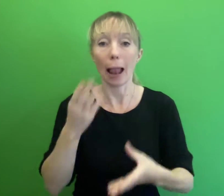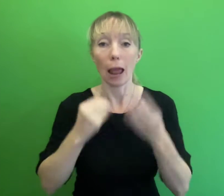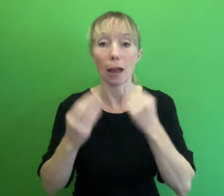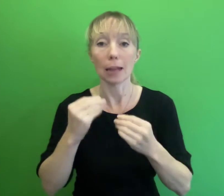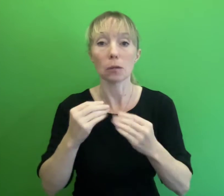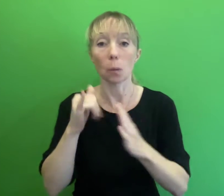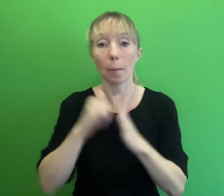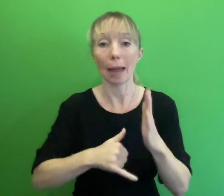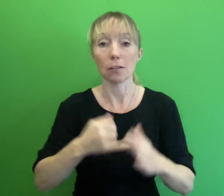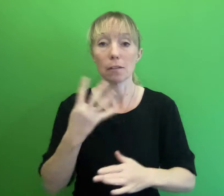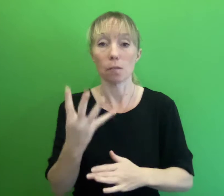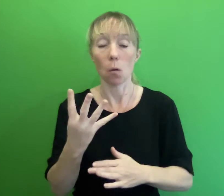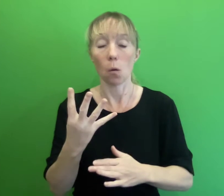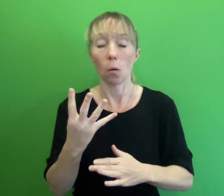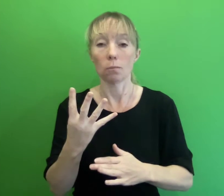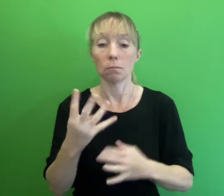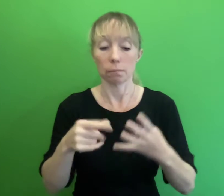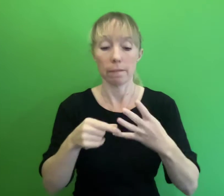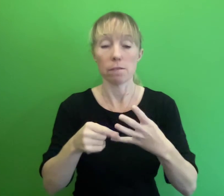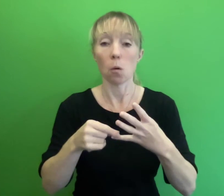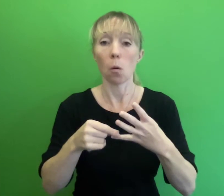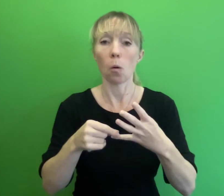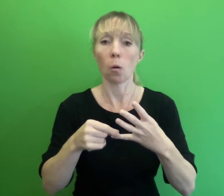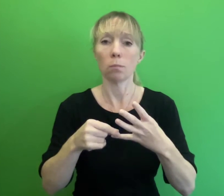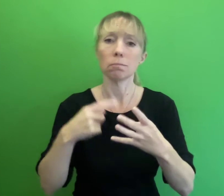4. Reflections on page 5.